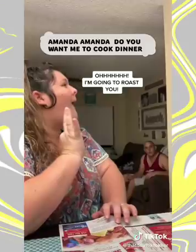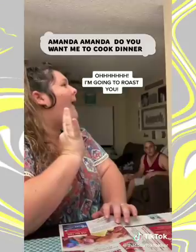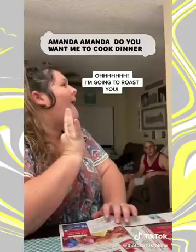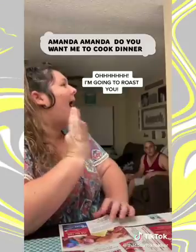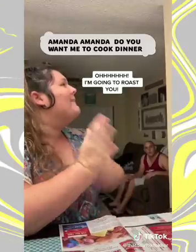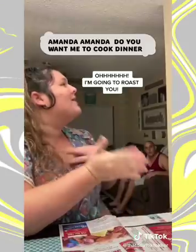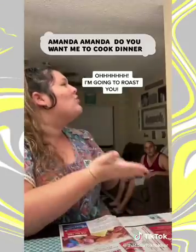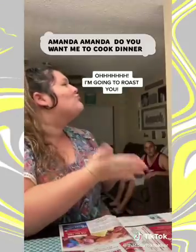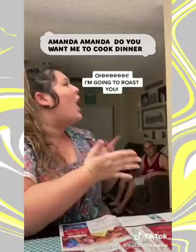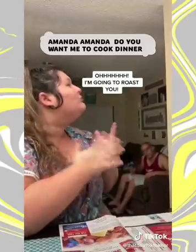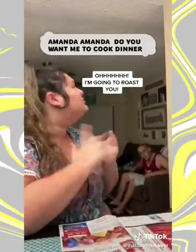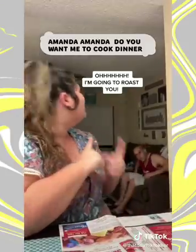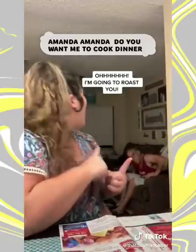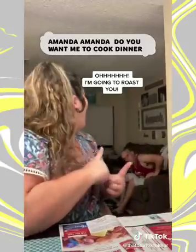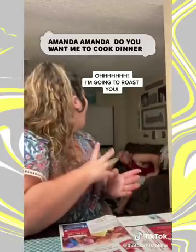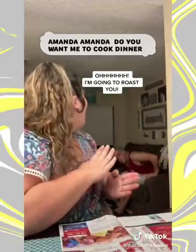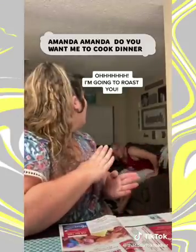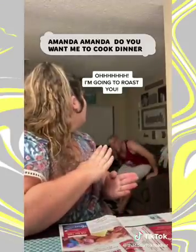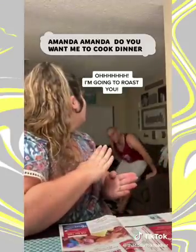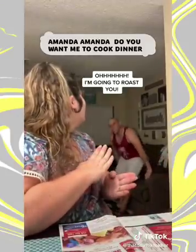Oh, I'm gonna roast you!